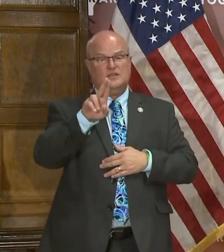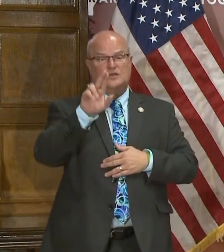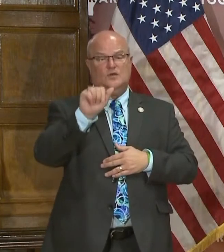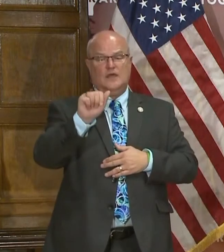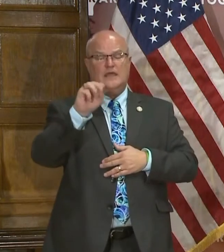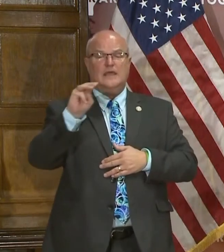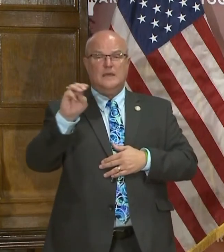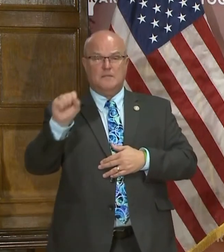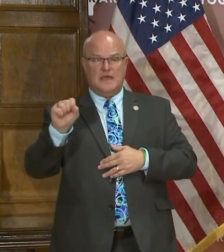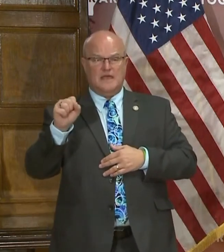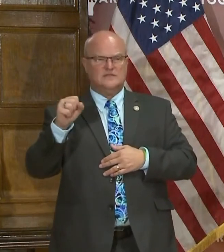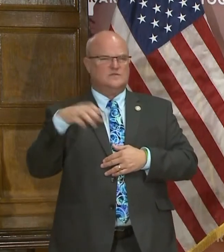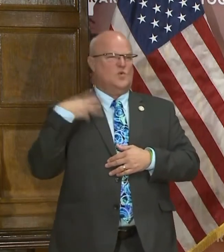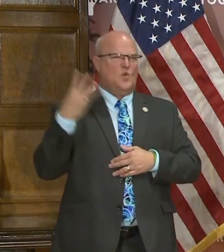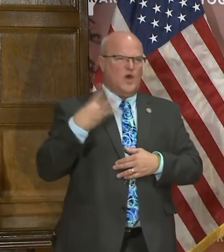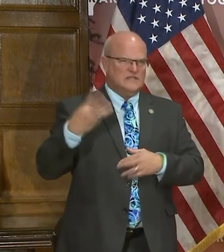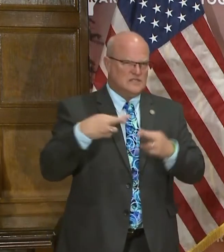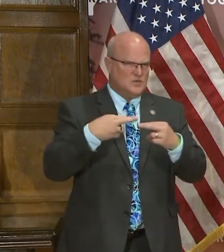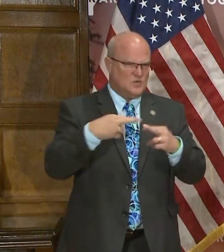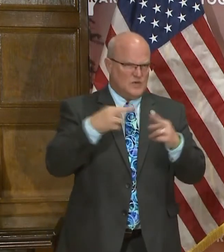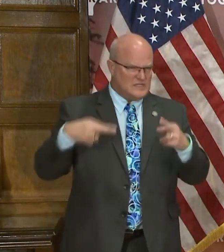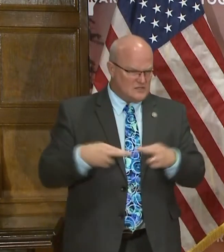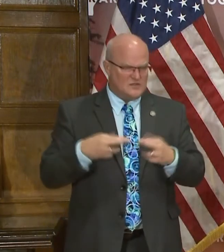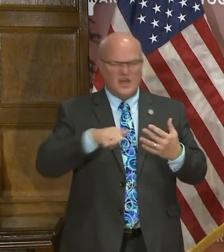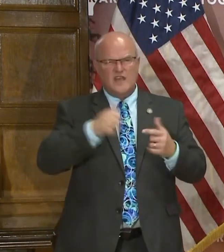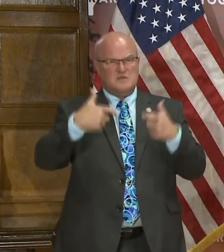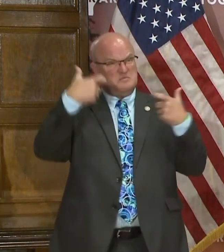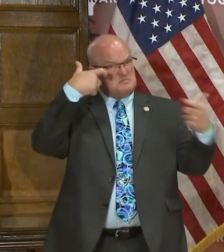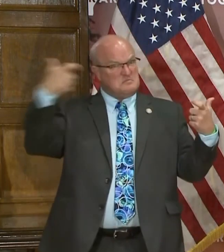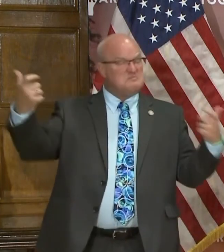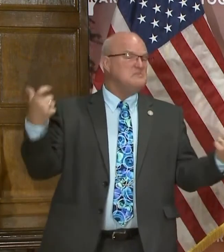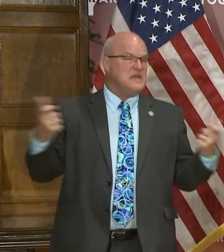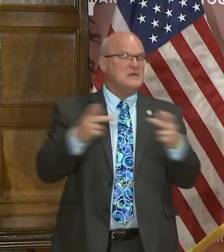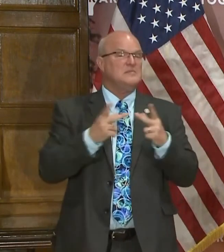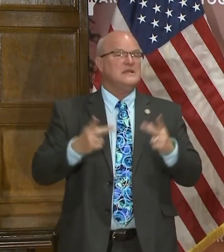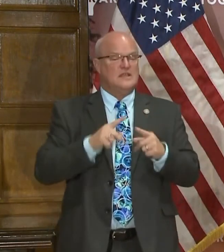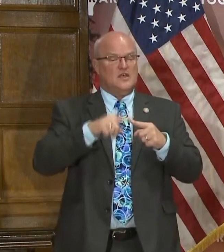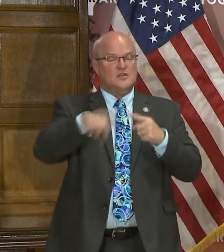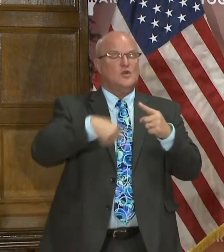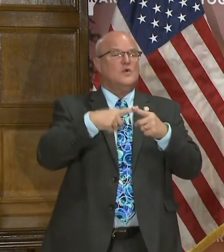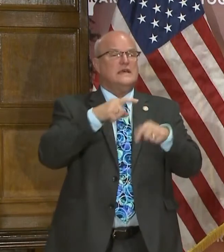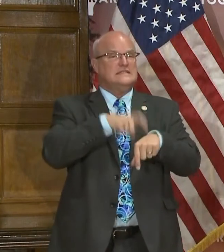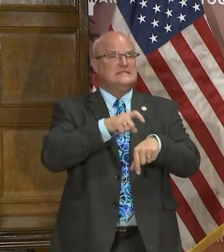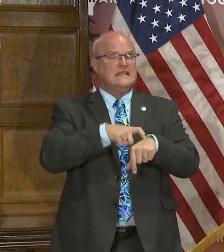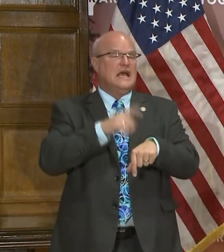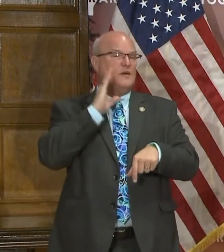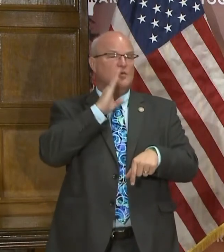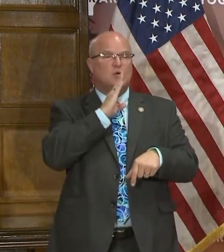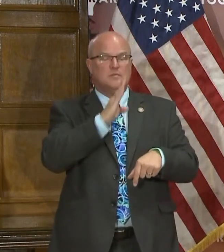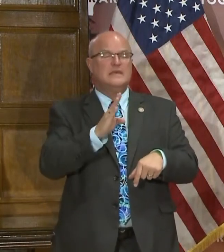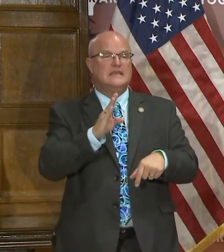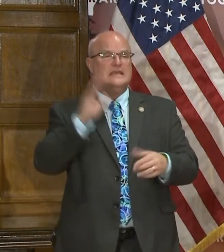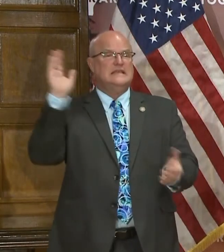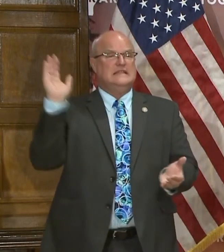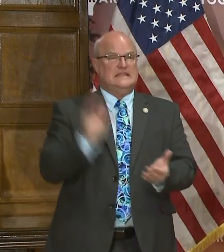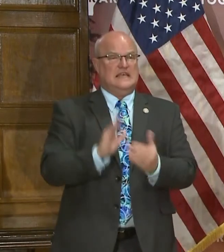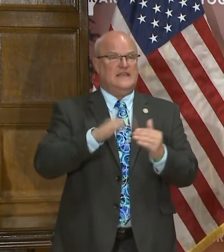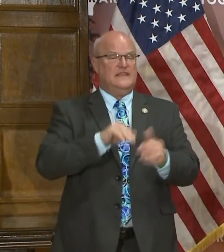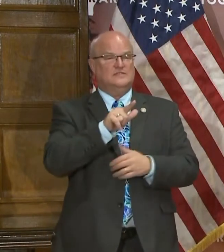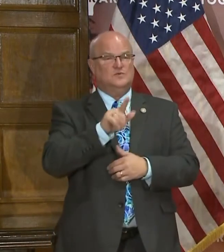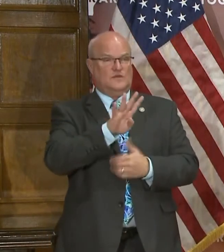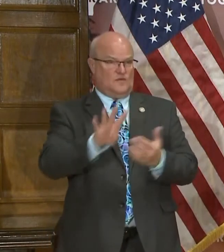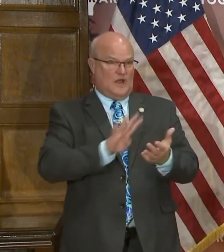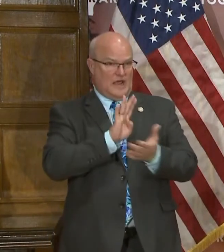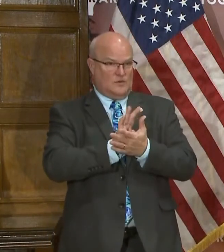or Washington Regional or other big medical centers, the turnaround time is going to be usually less than 24